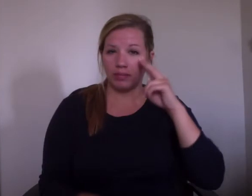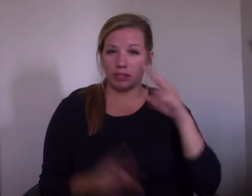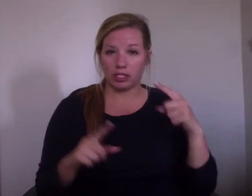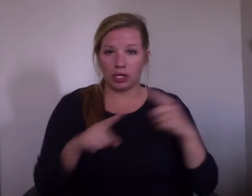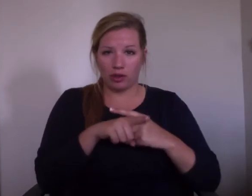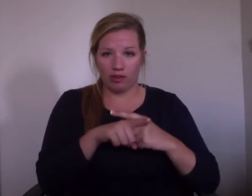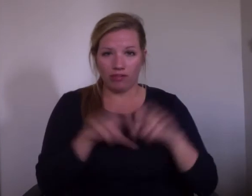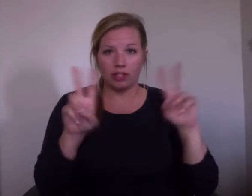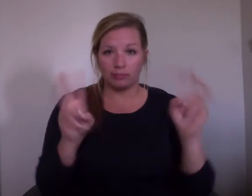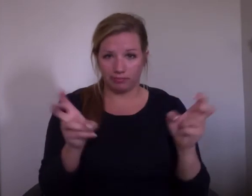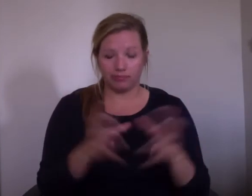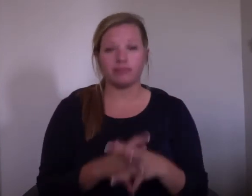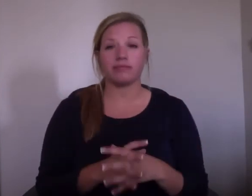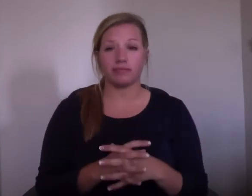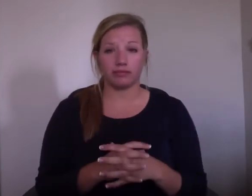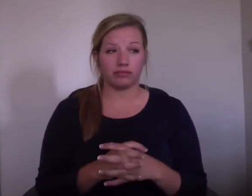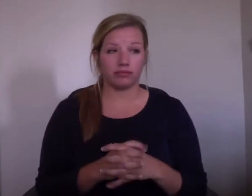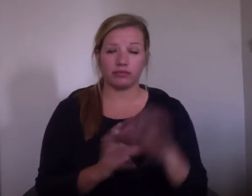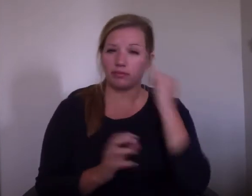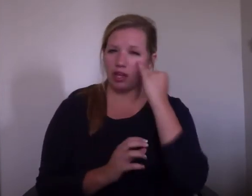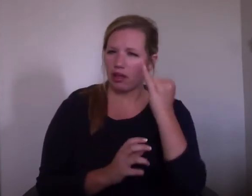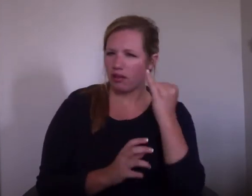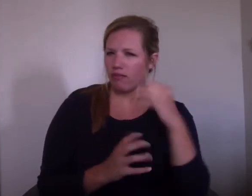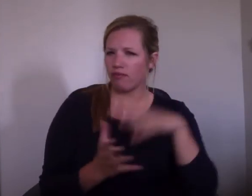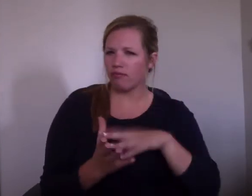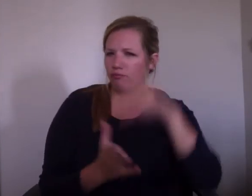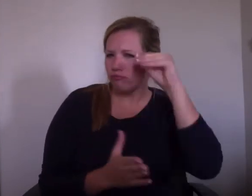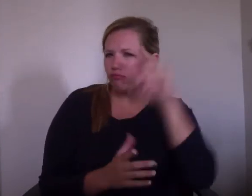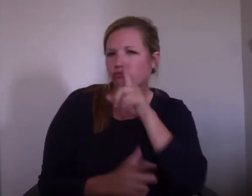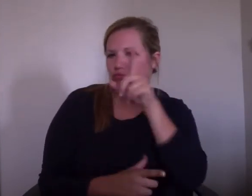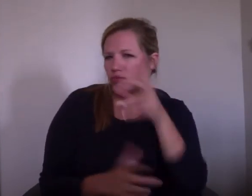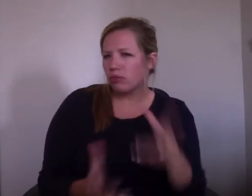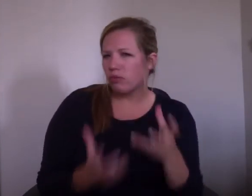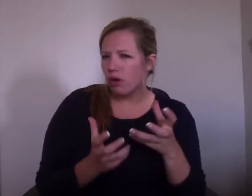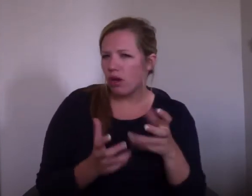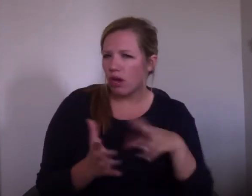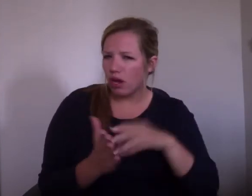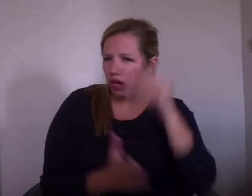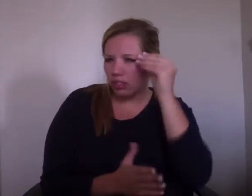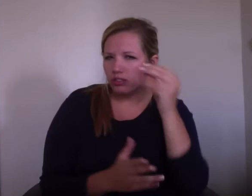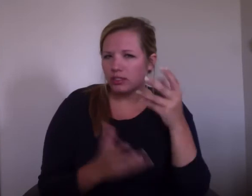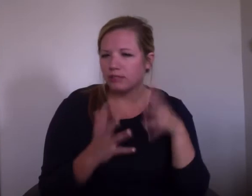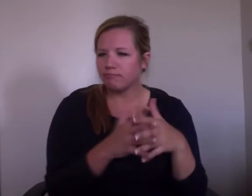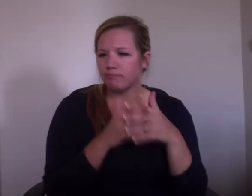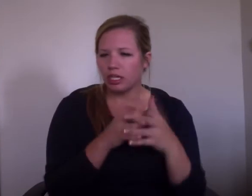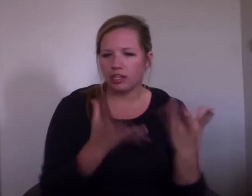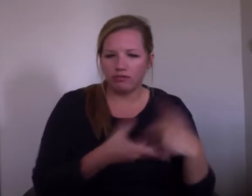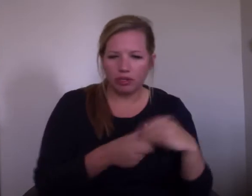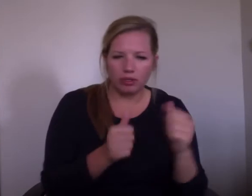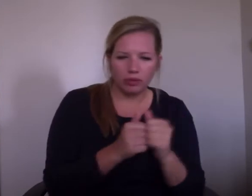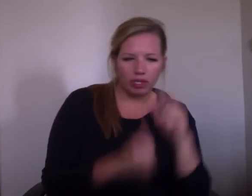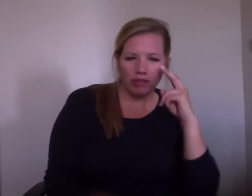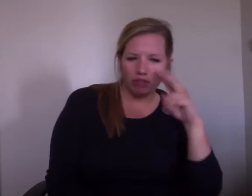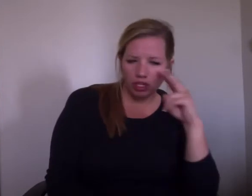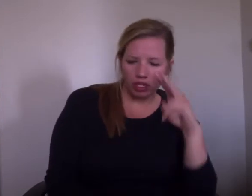In order for students to fully understand America's involvement in Vietnam, there's three key concepts that